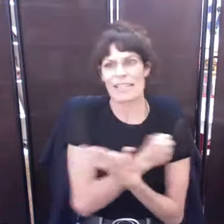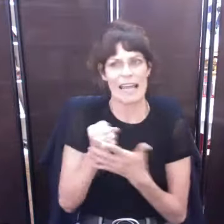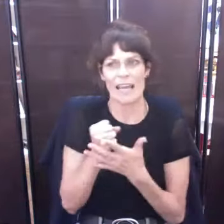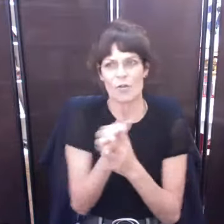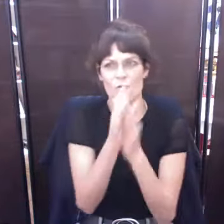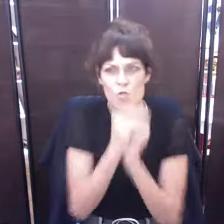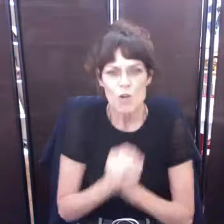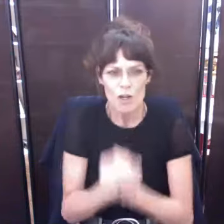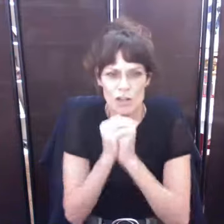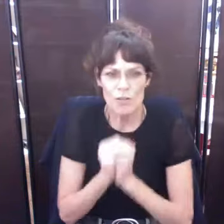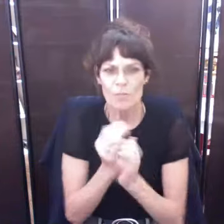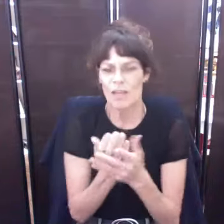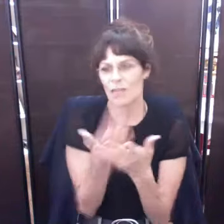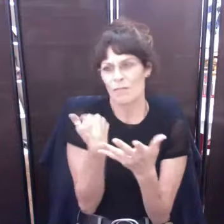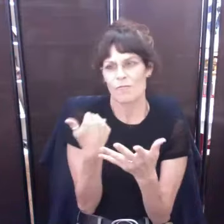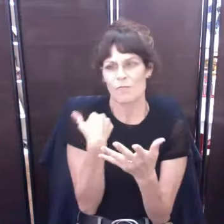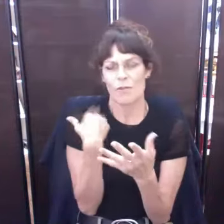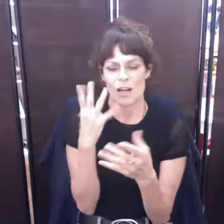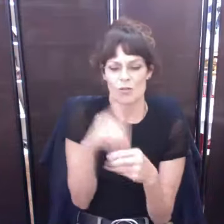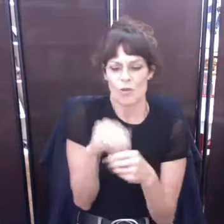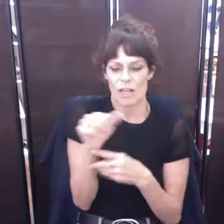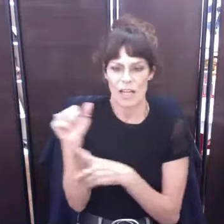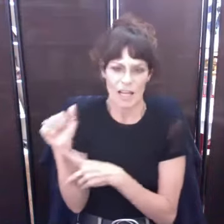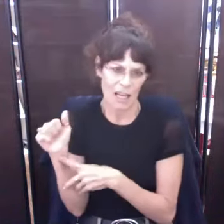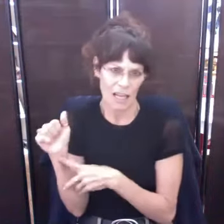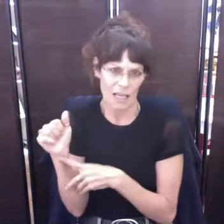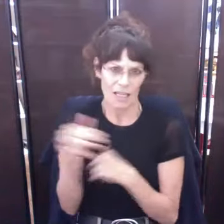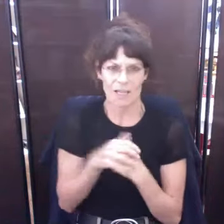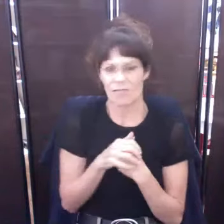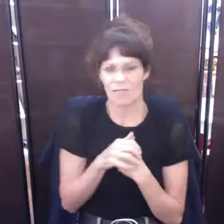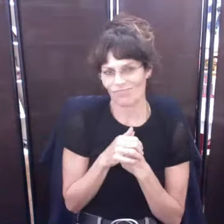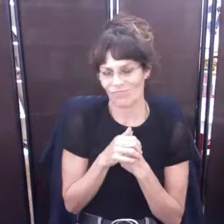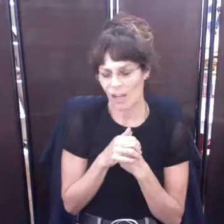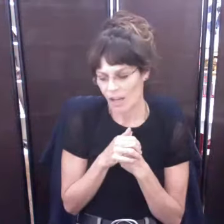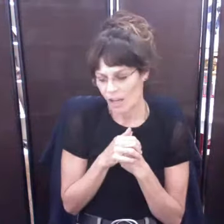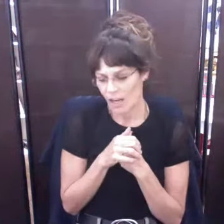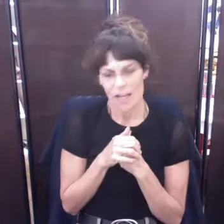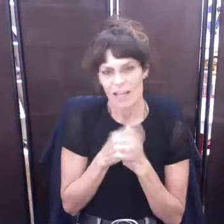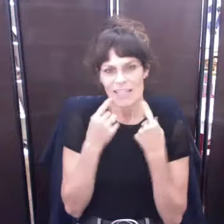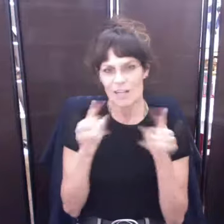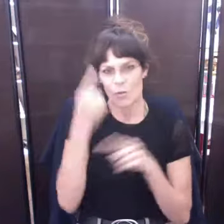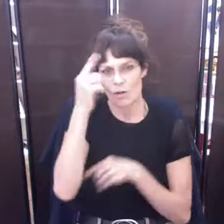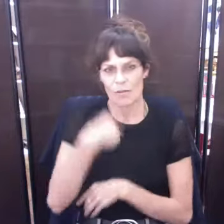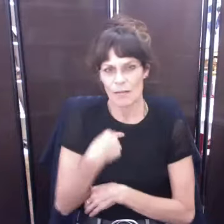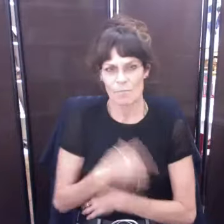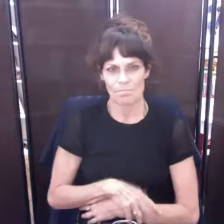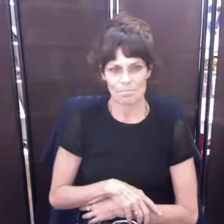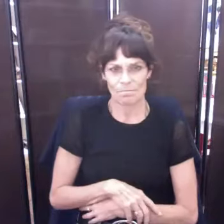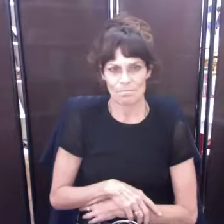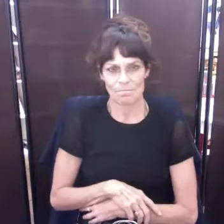Alcoholics Anonymous. So you can imagine what kind of girl I was when they wanted to pray. It didn't work real well for a girl like me. But I can tell you